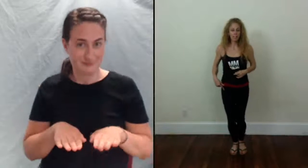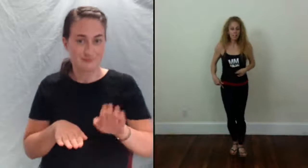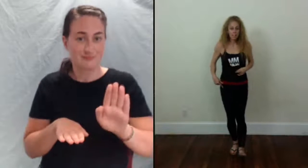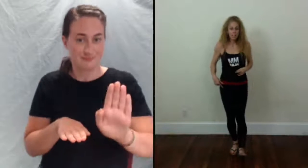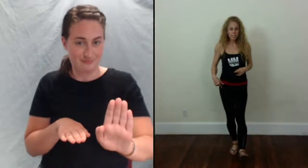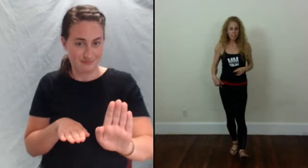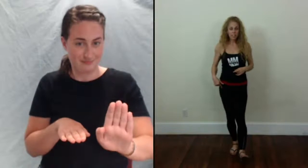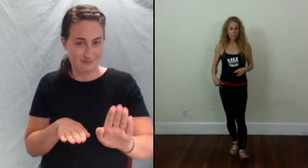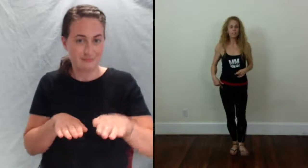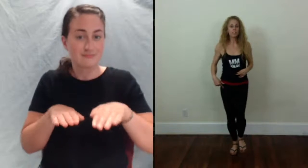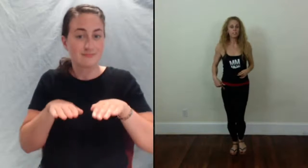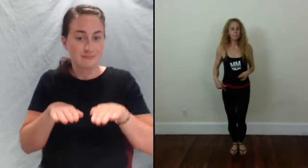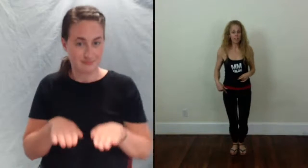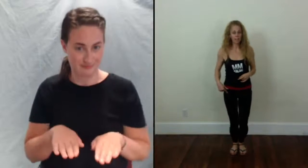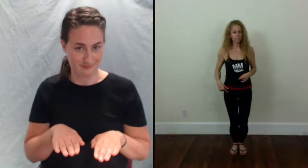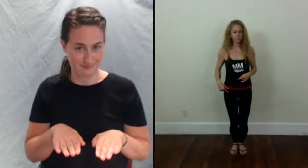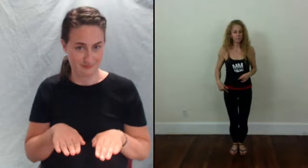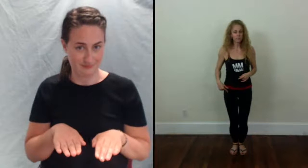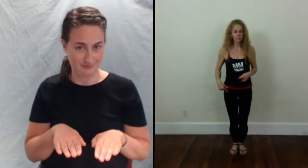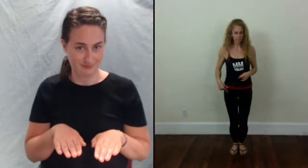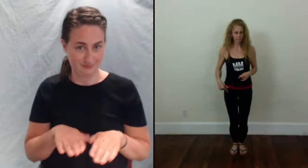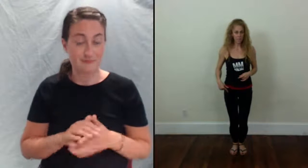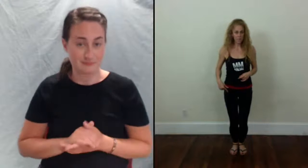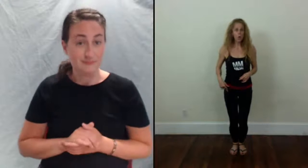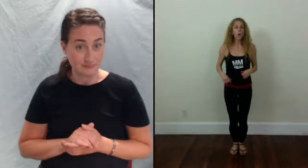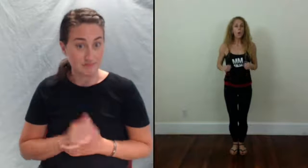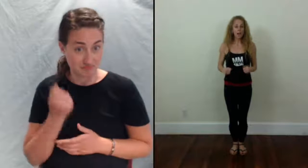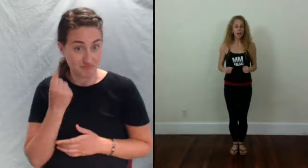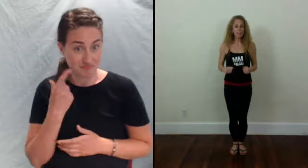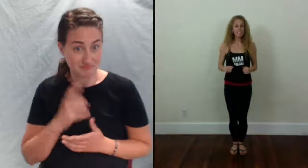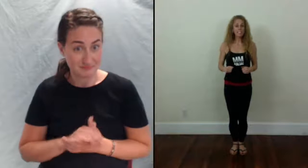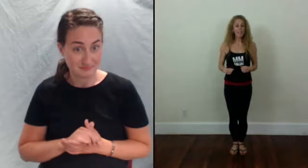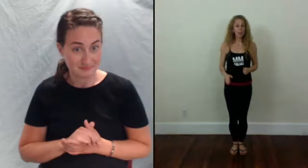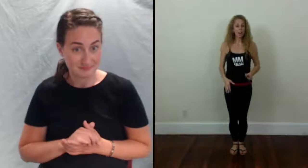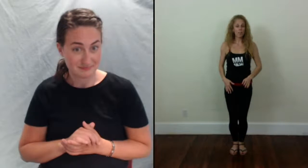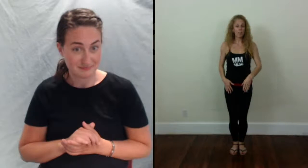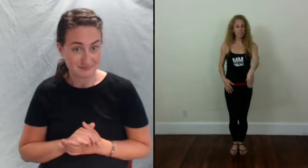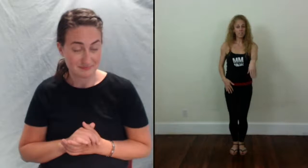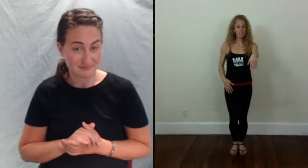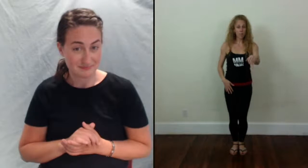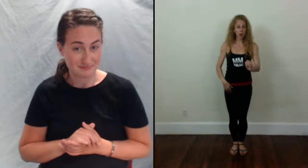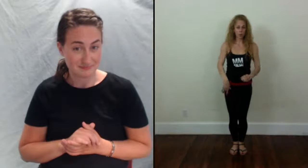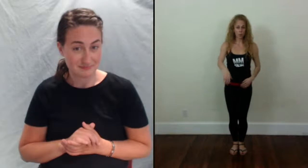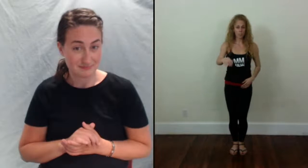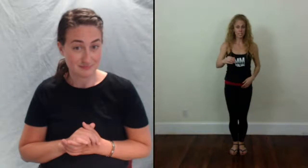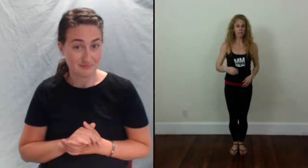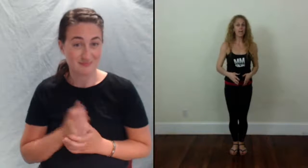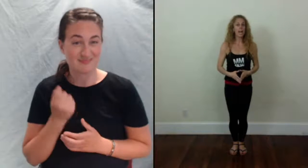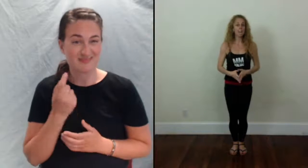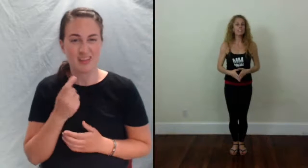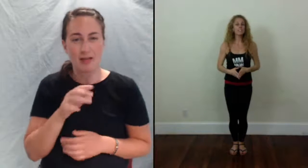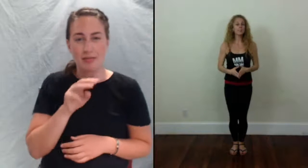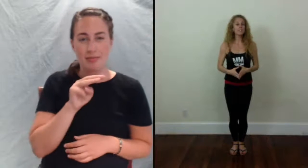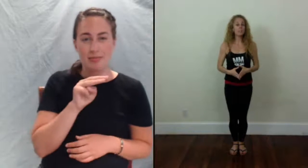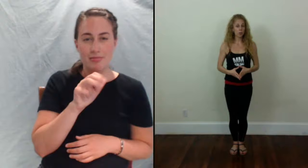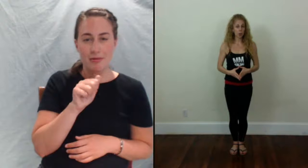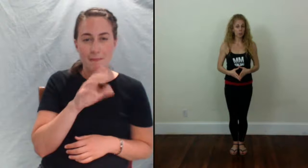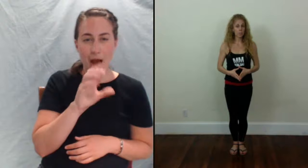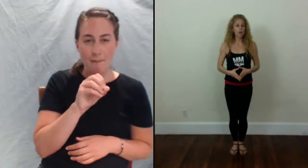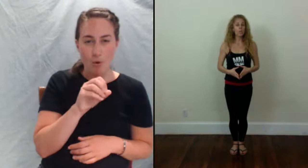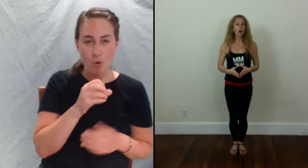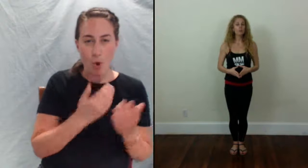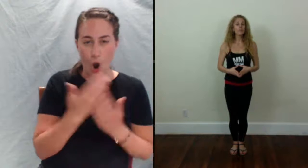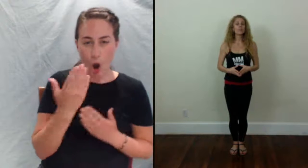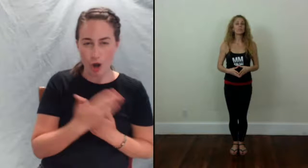down, heel, down. Yeah? Now, instead of these arms that we did, we have some different